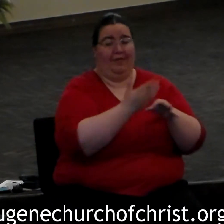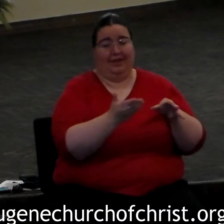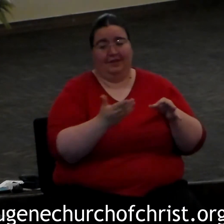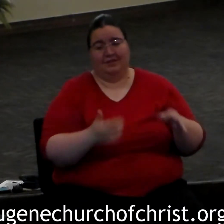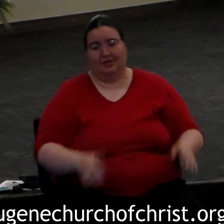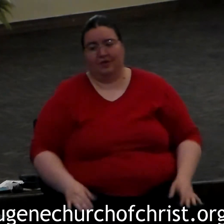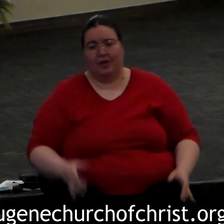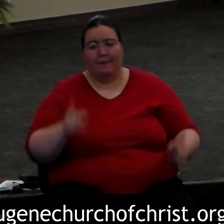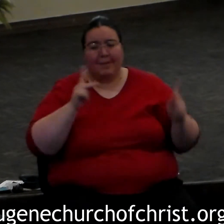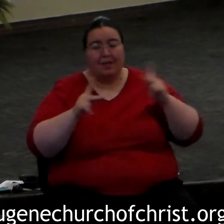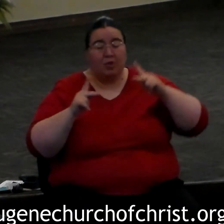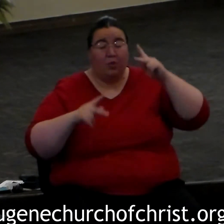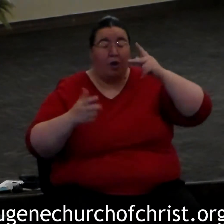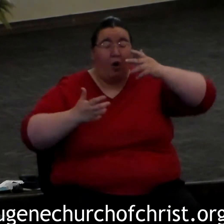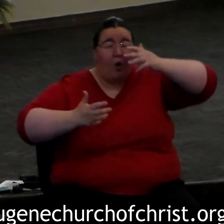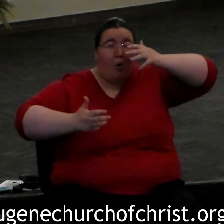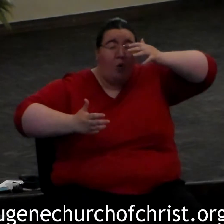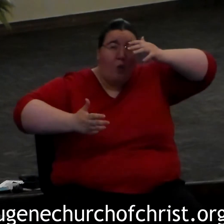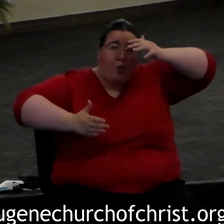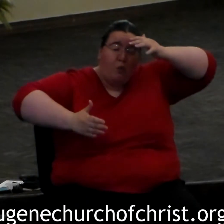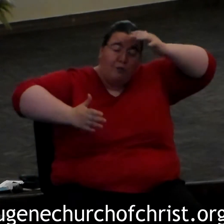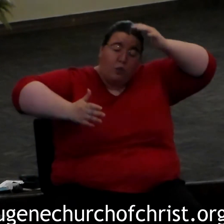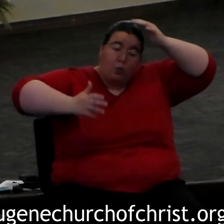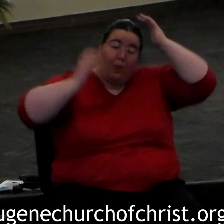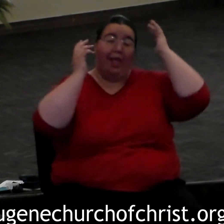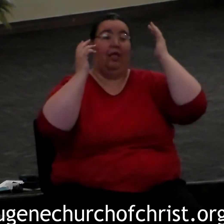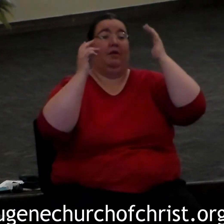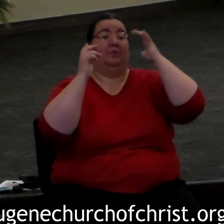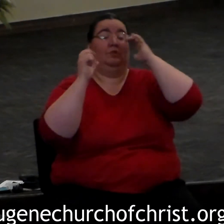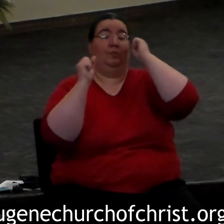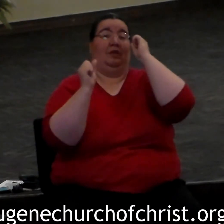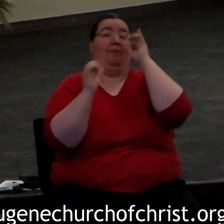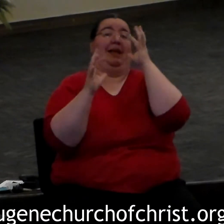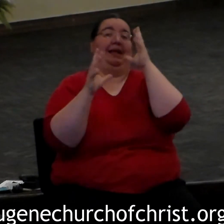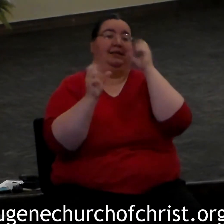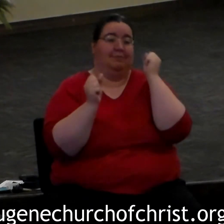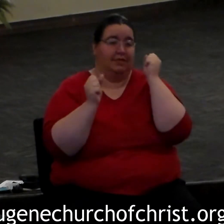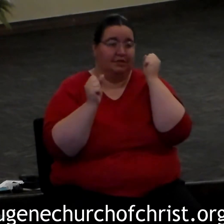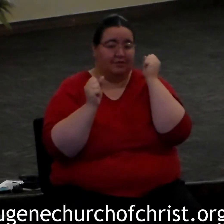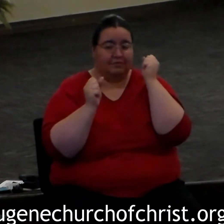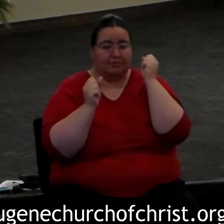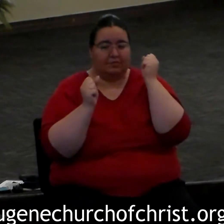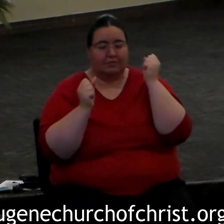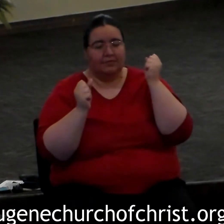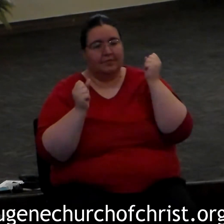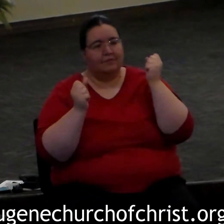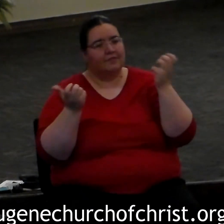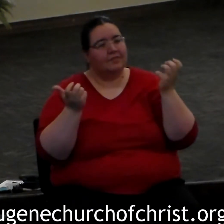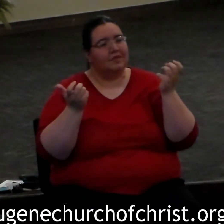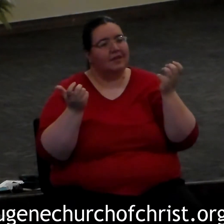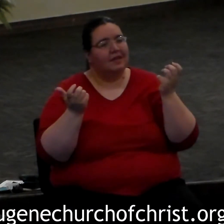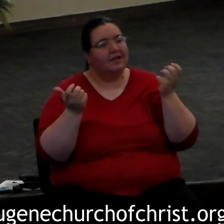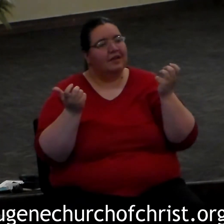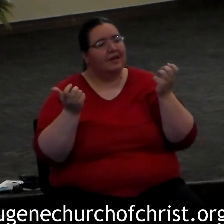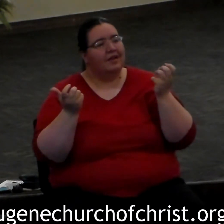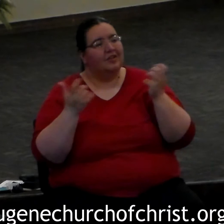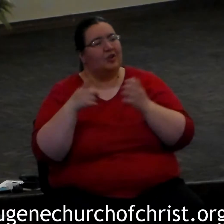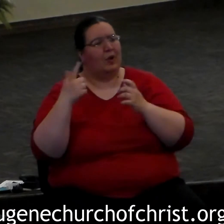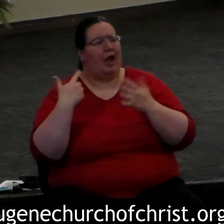were overwhelmed with amazement. So I asked you already, when is the last time you begged? Now I want you to think, when is the last time